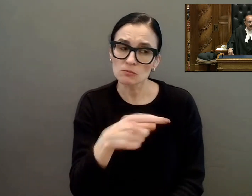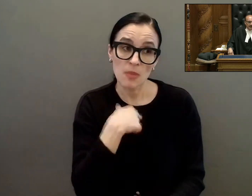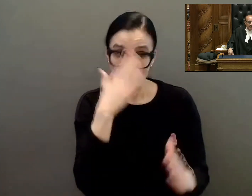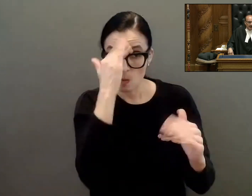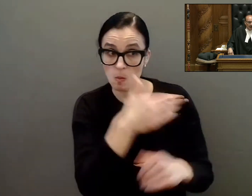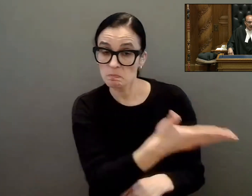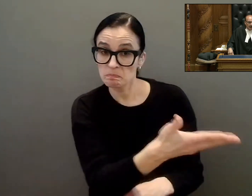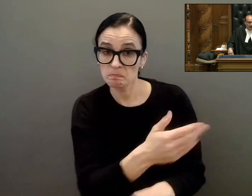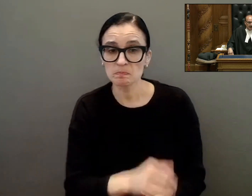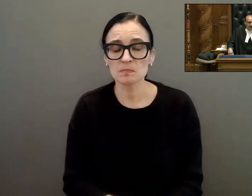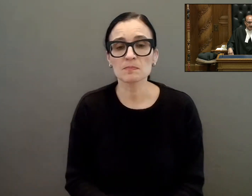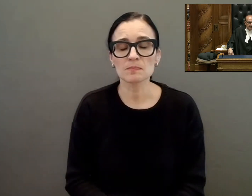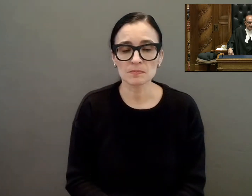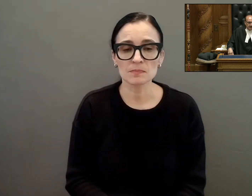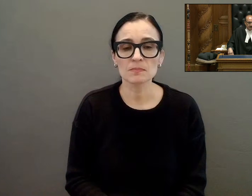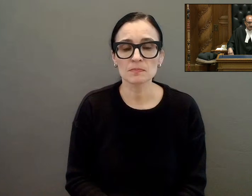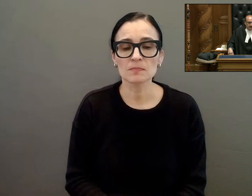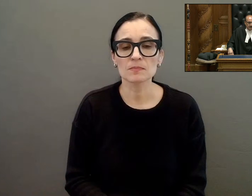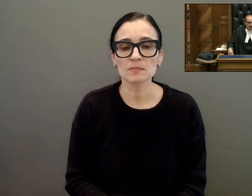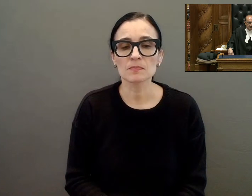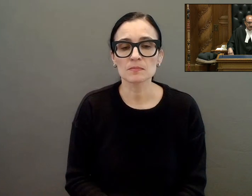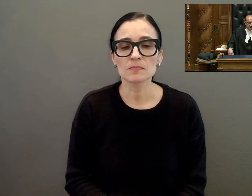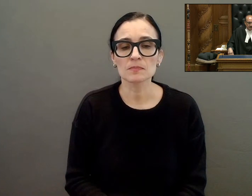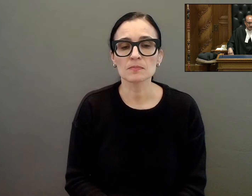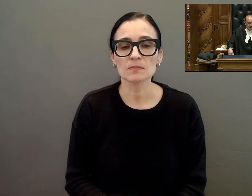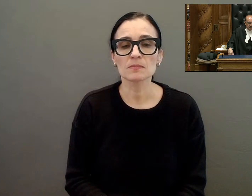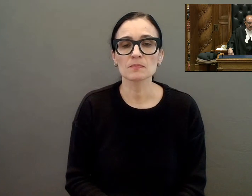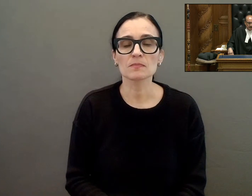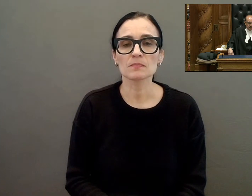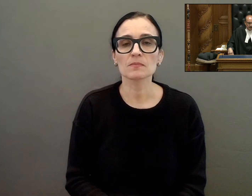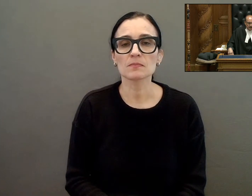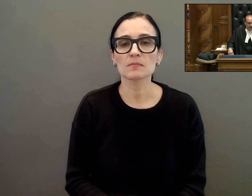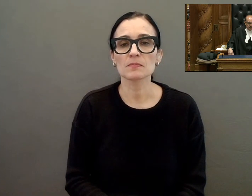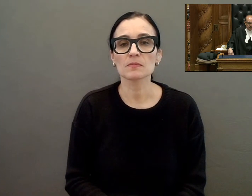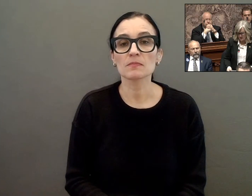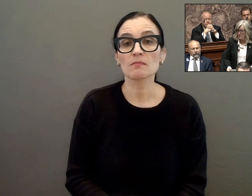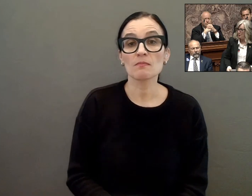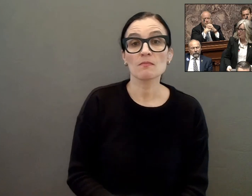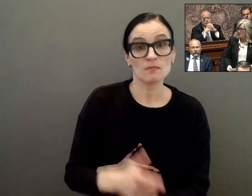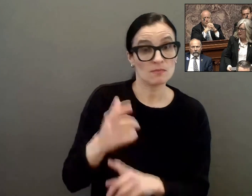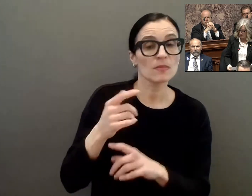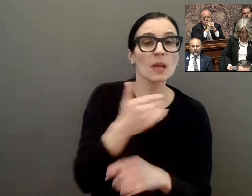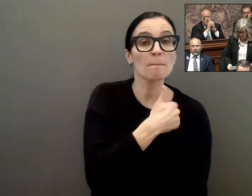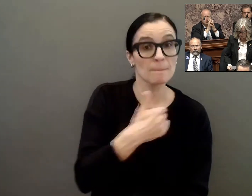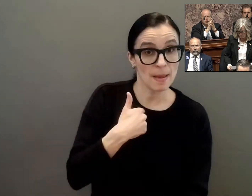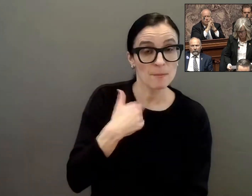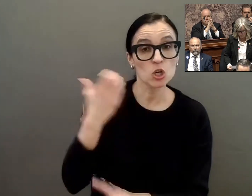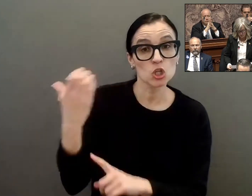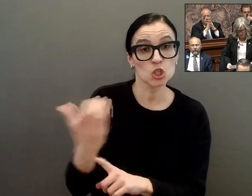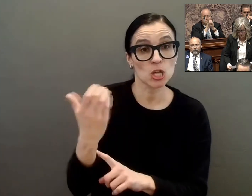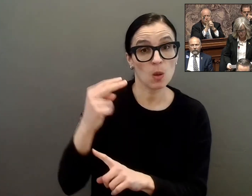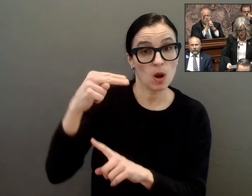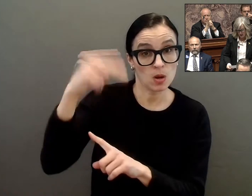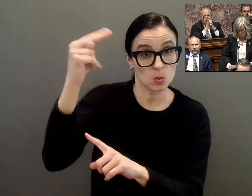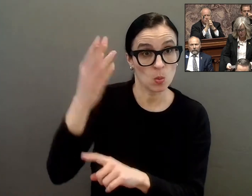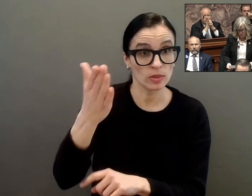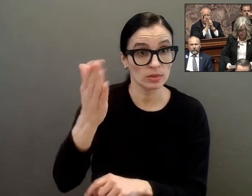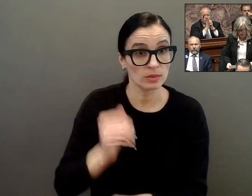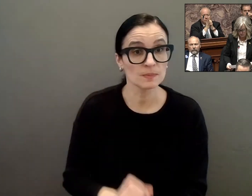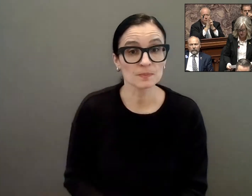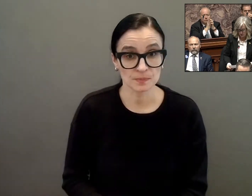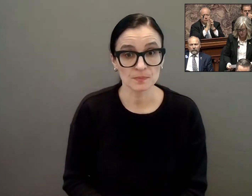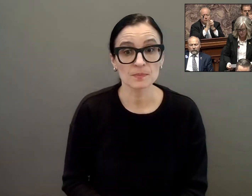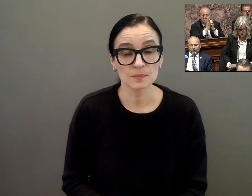Member for Chilliwack North. Thank you, Mr. Speaker. A BC housing project planned for Trethewey and